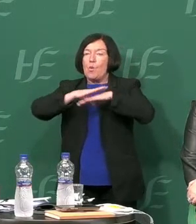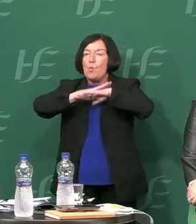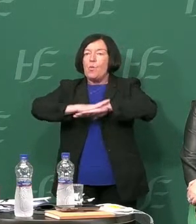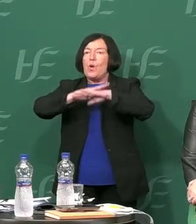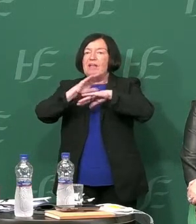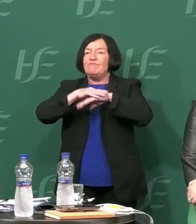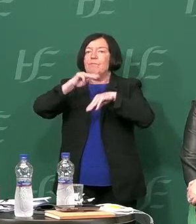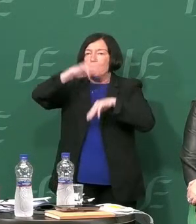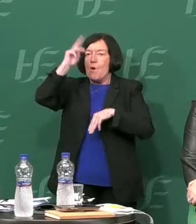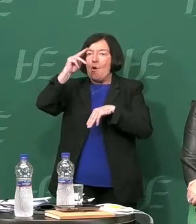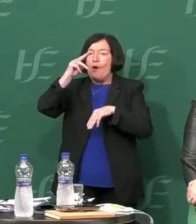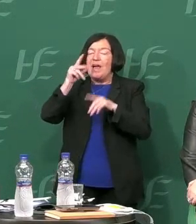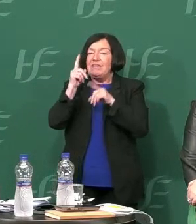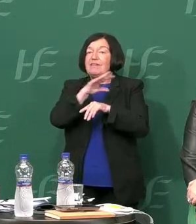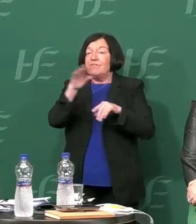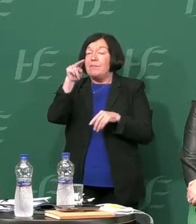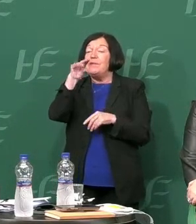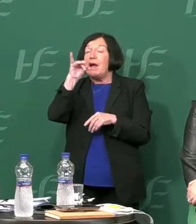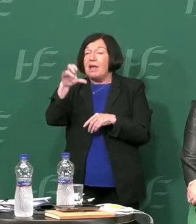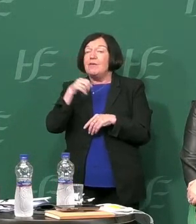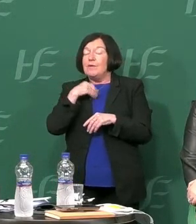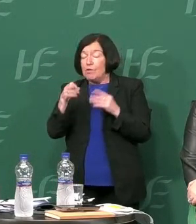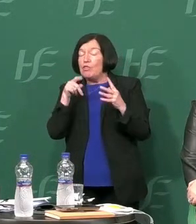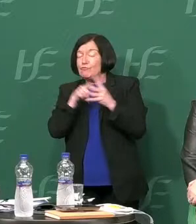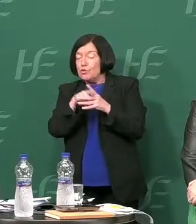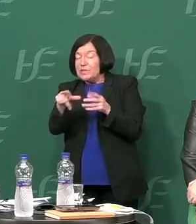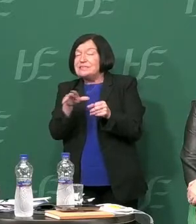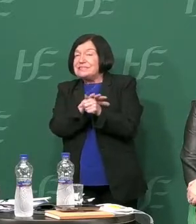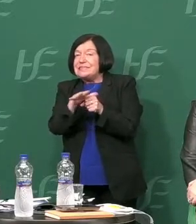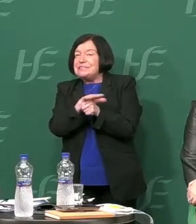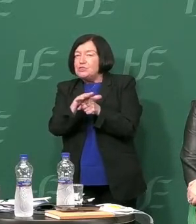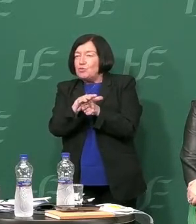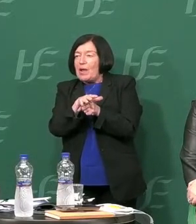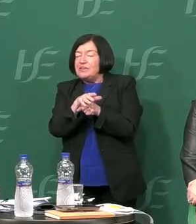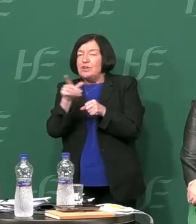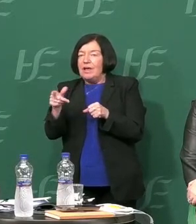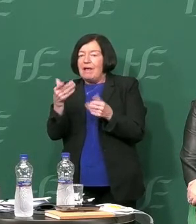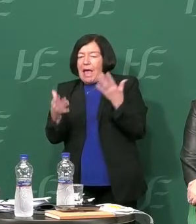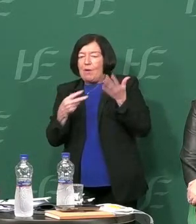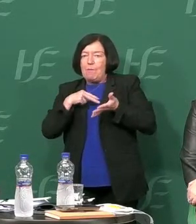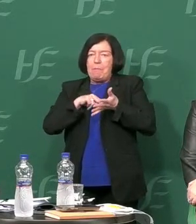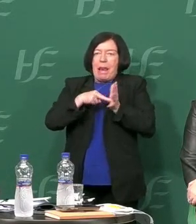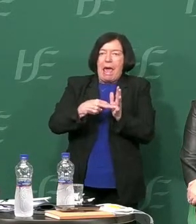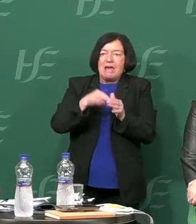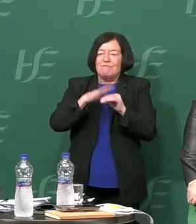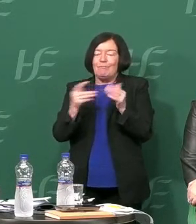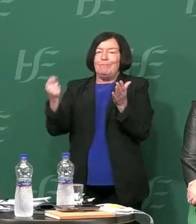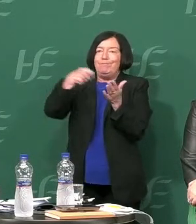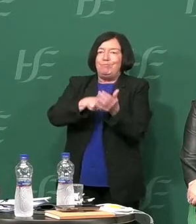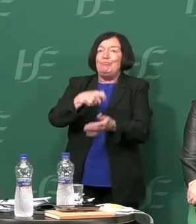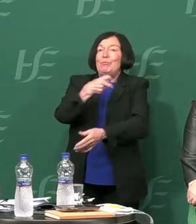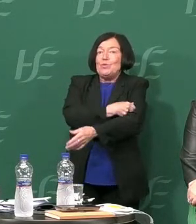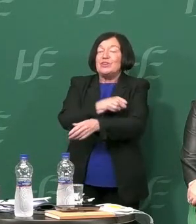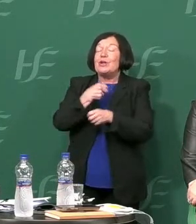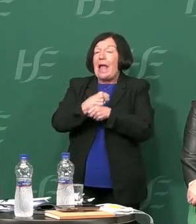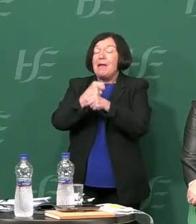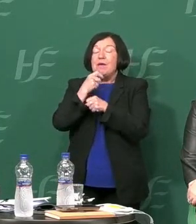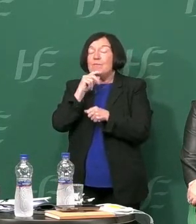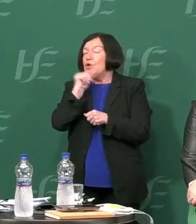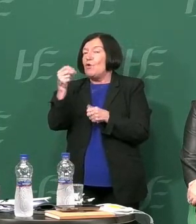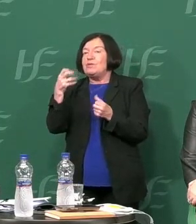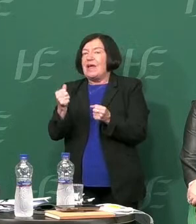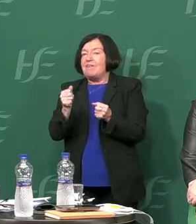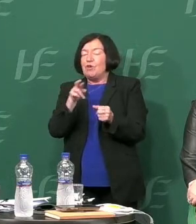further advice from NIAC on that. So we've gone through the scenarios. Damien and his team have led how we would plan for a booster campaign. But again, we don't have